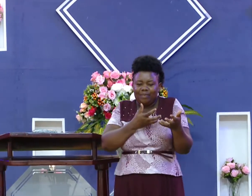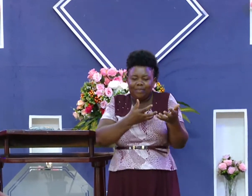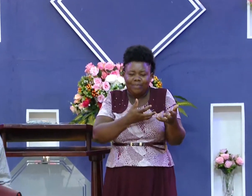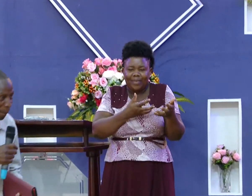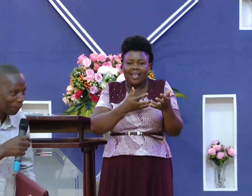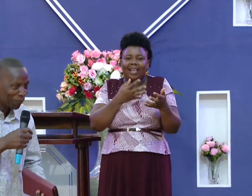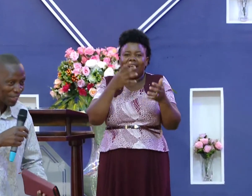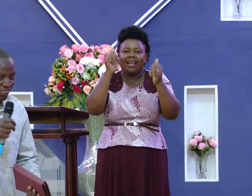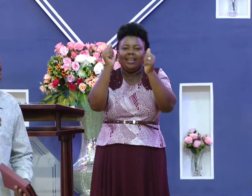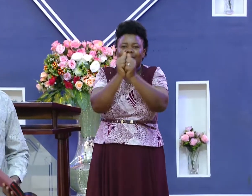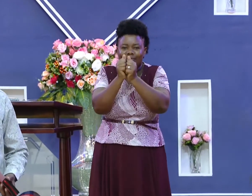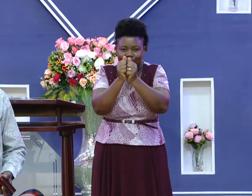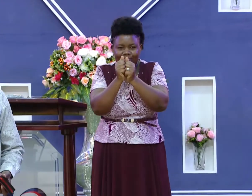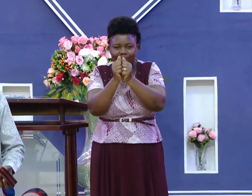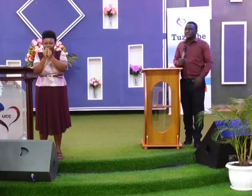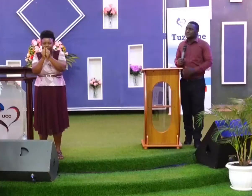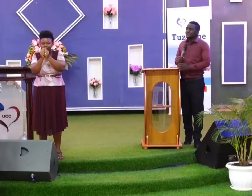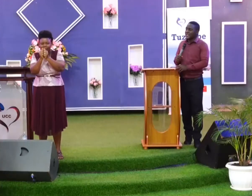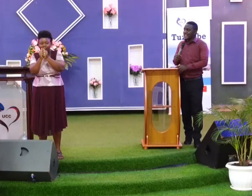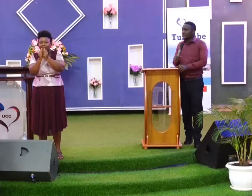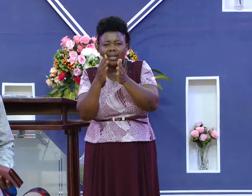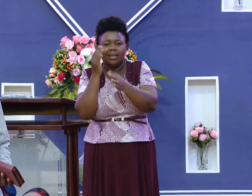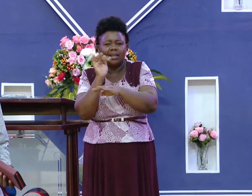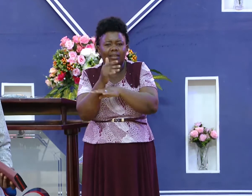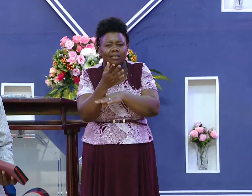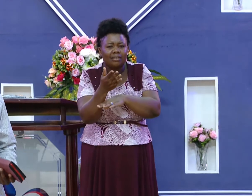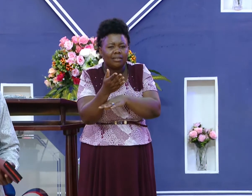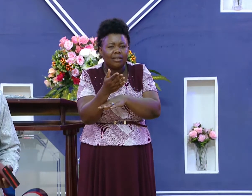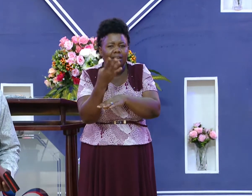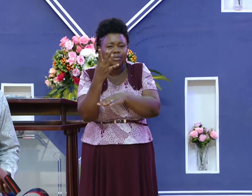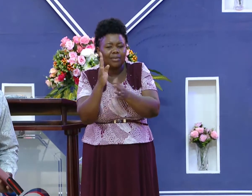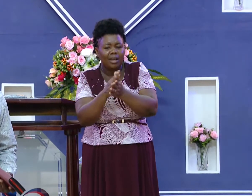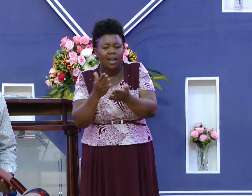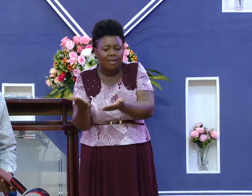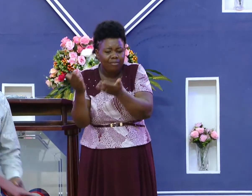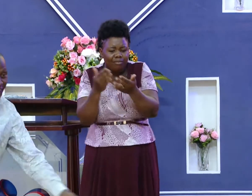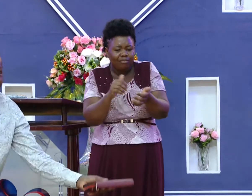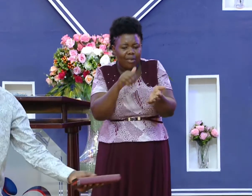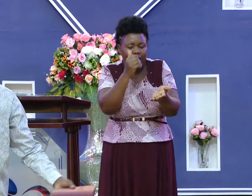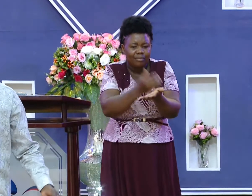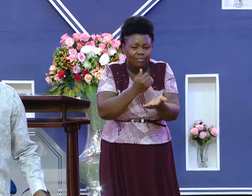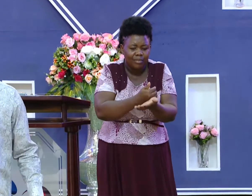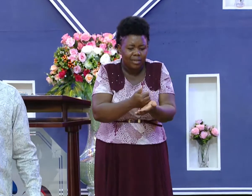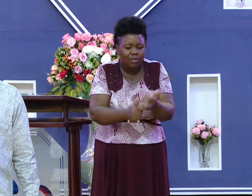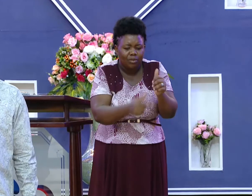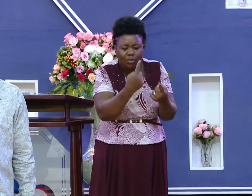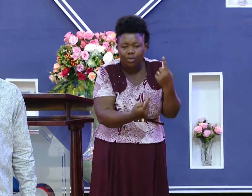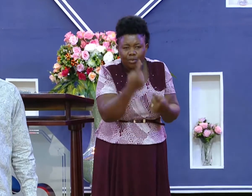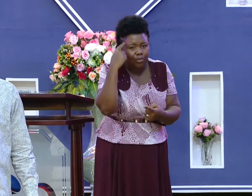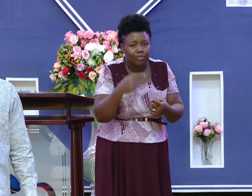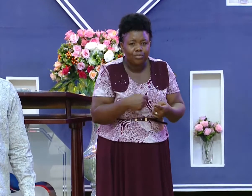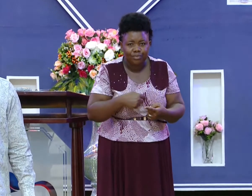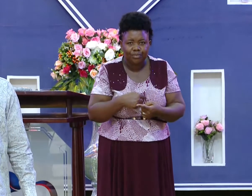came with my sour yam at 4 p.m., and I told her, Mami, I bought a sour yam. They let